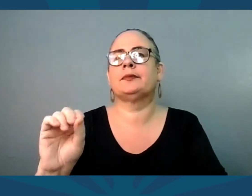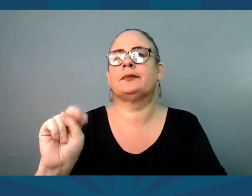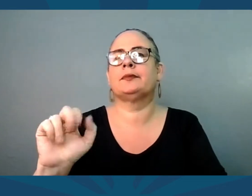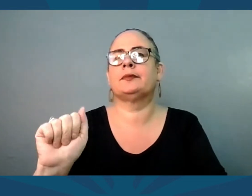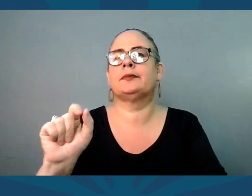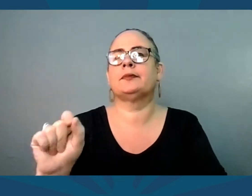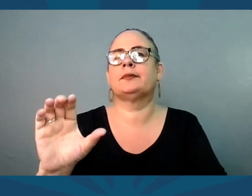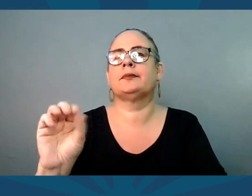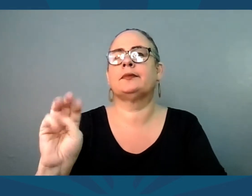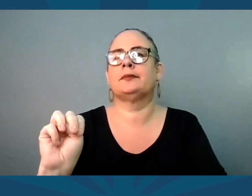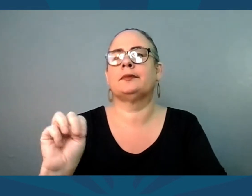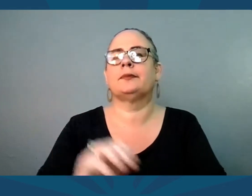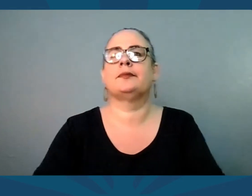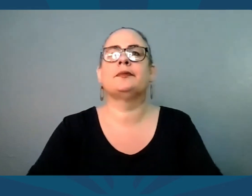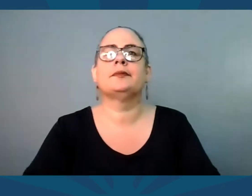servicearizona.com.